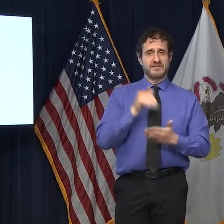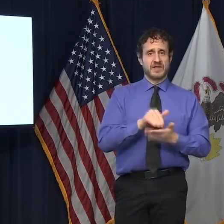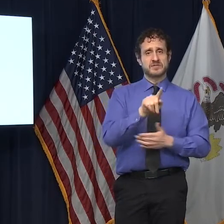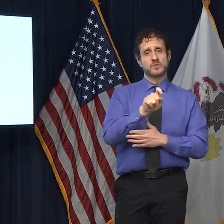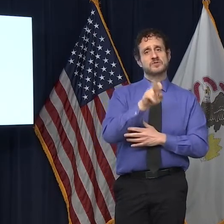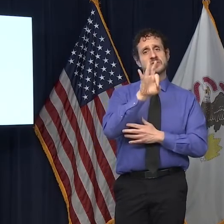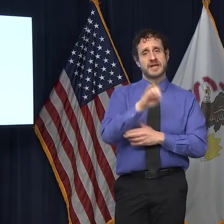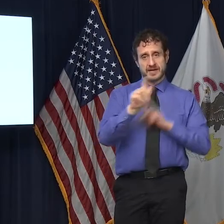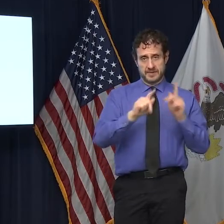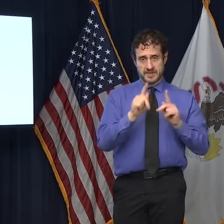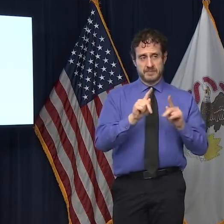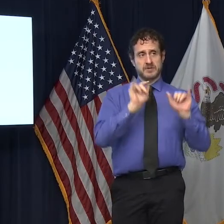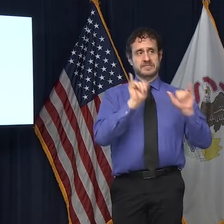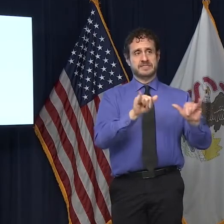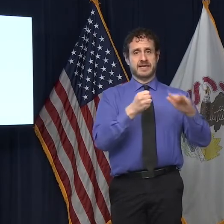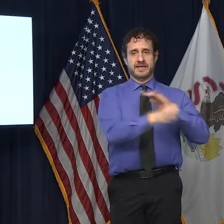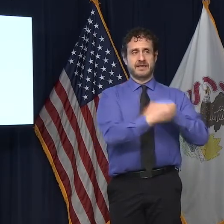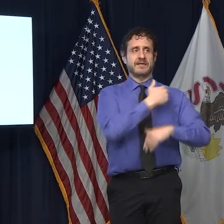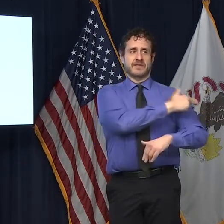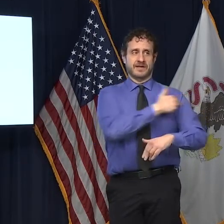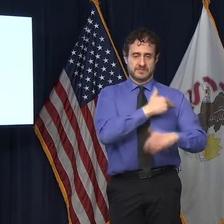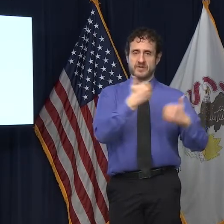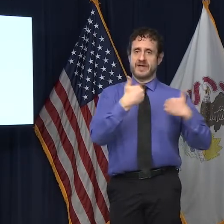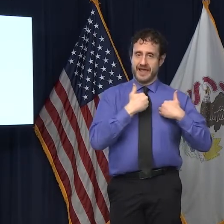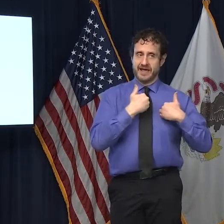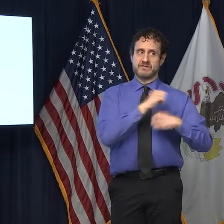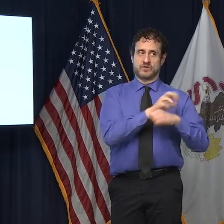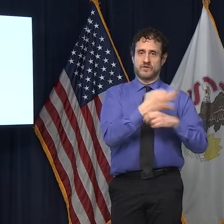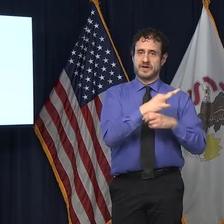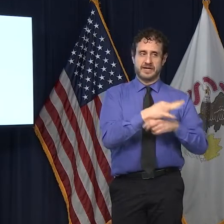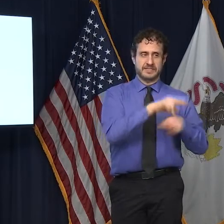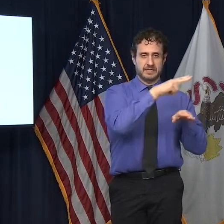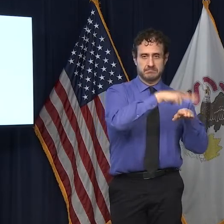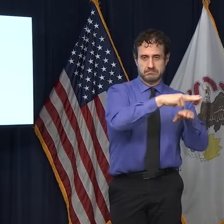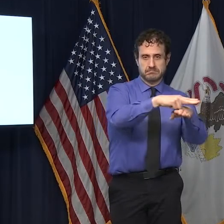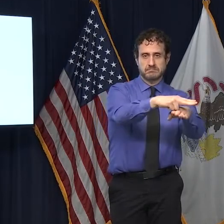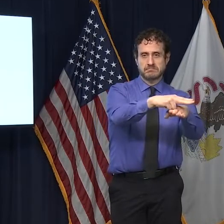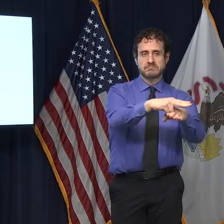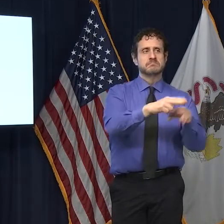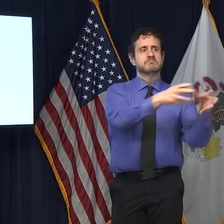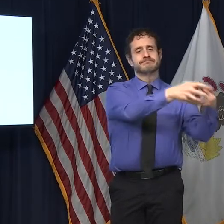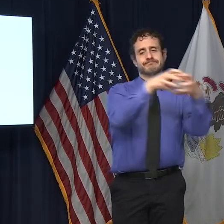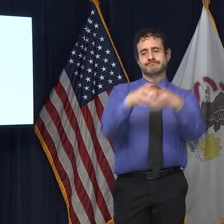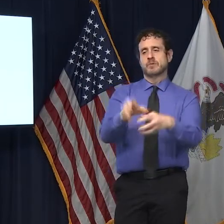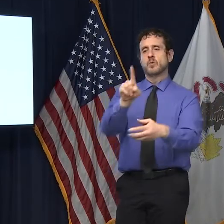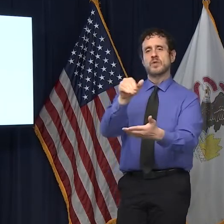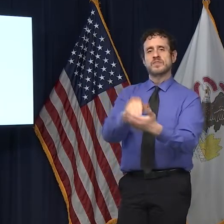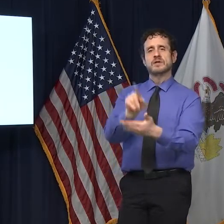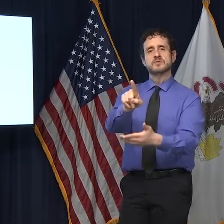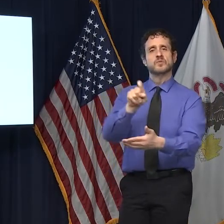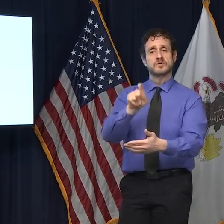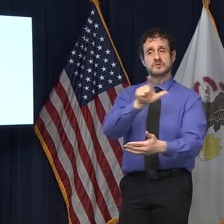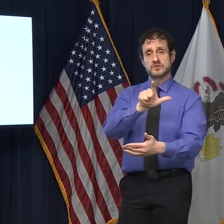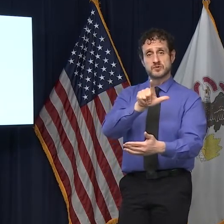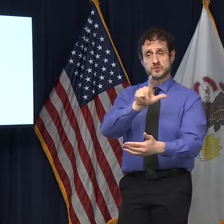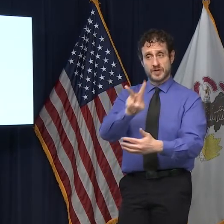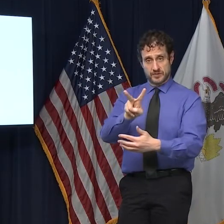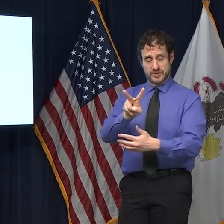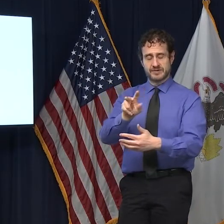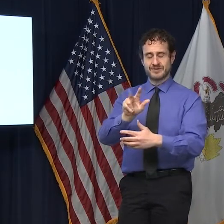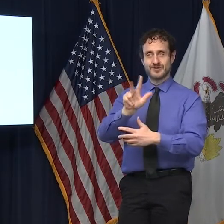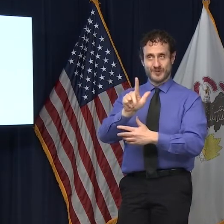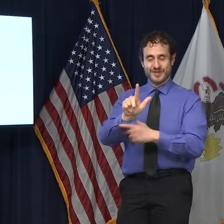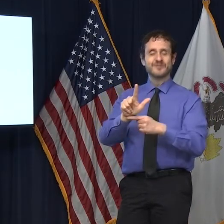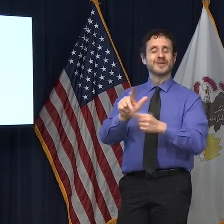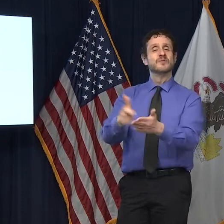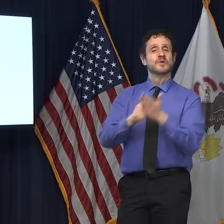5,190 people were reported to be in the hospital with COVID-19, and of those, 1,123 were in the intensive